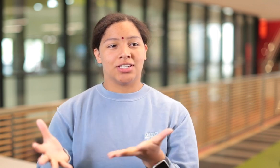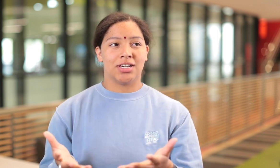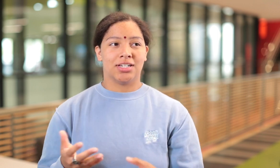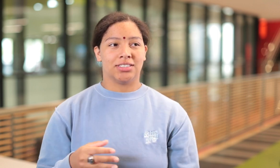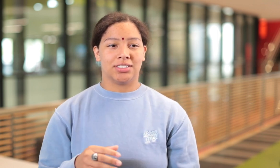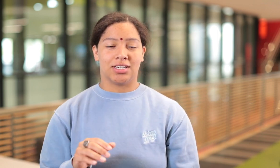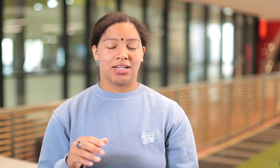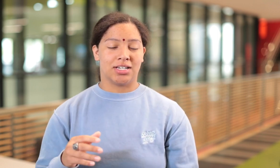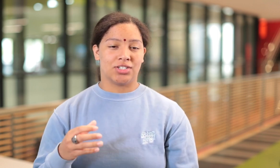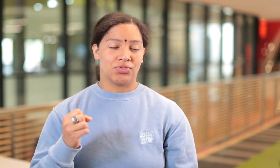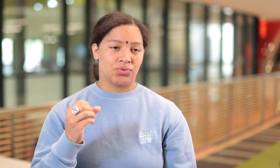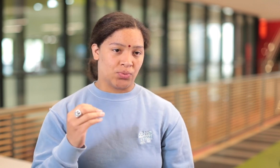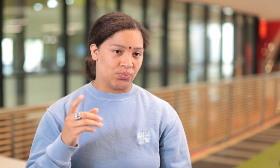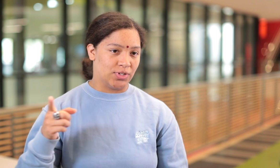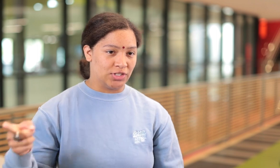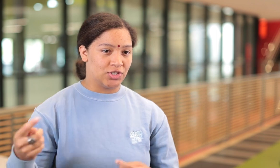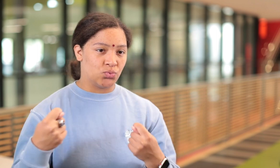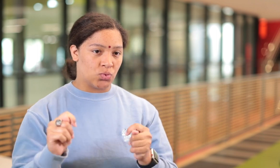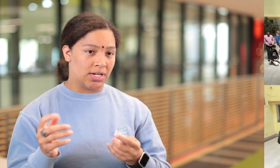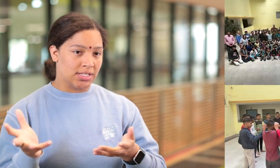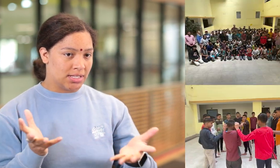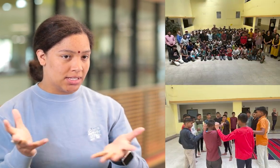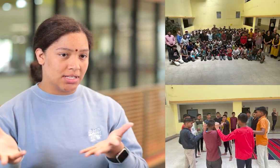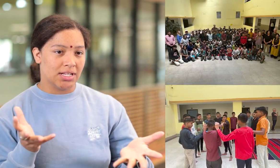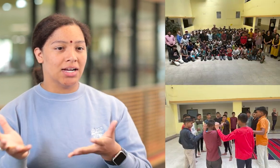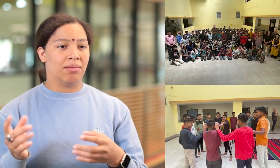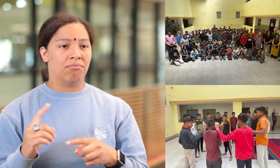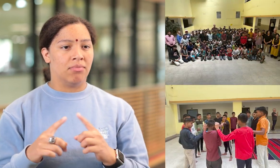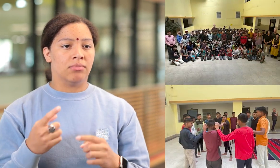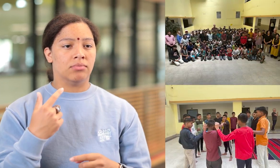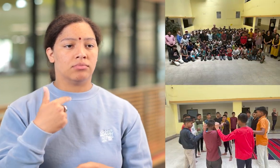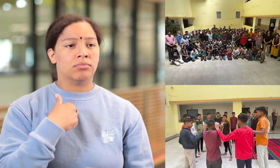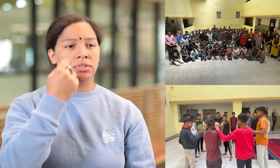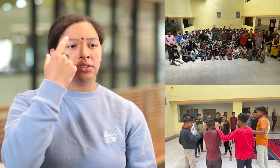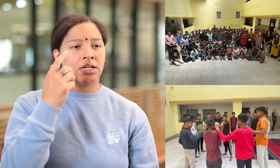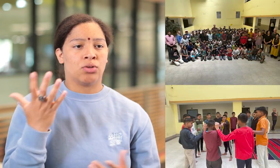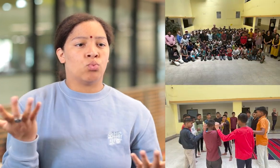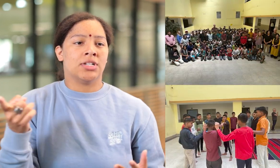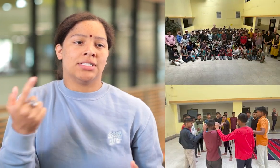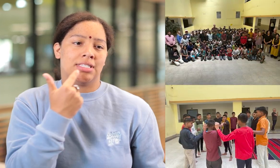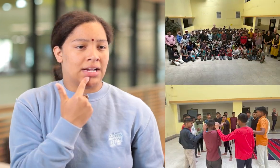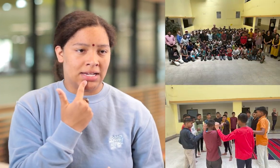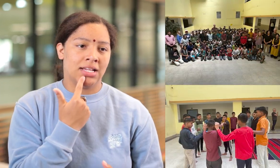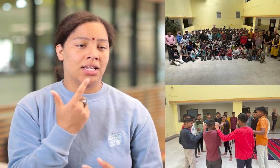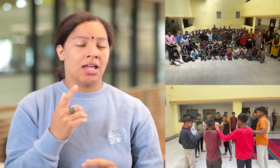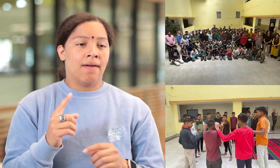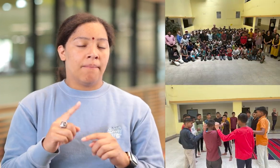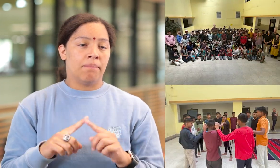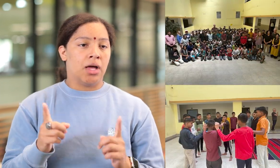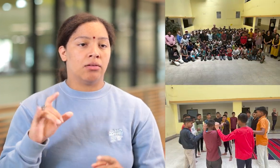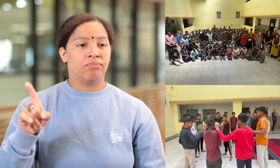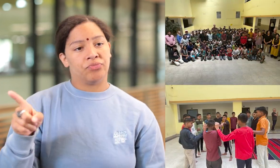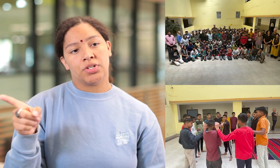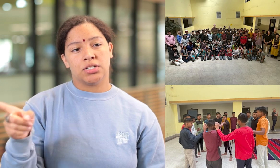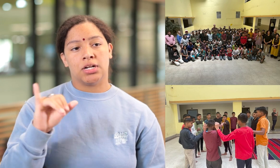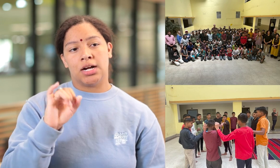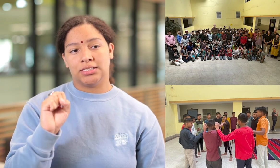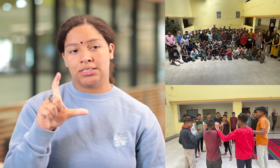with gestures or other types of nonverbal communication and they did the